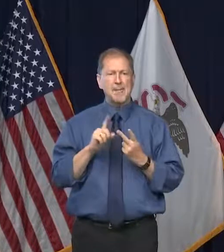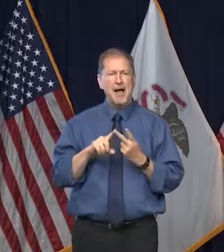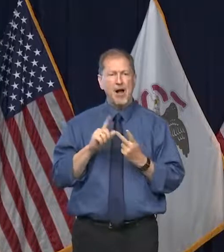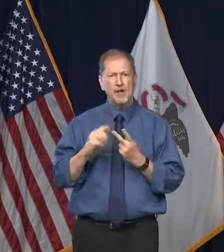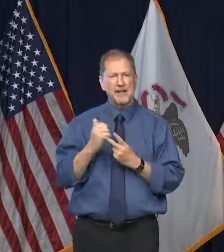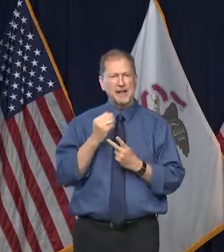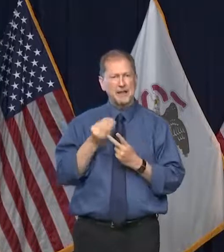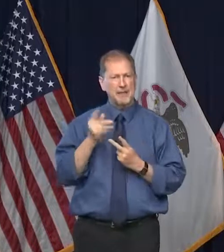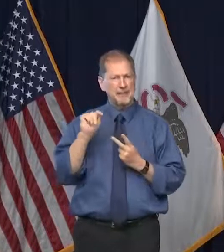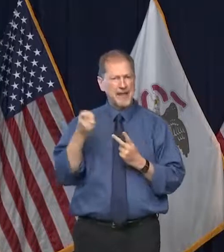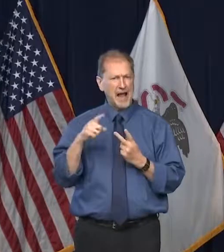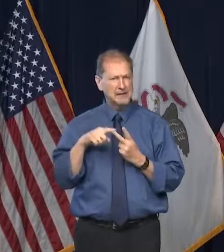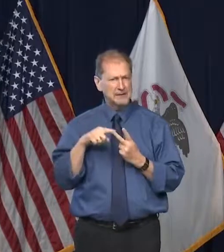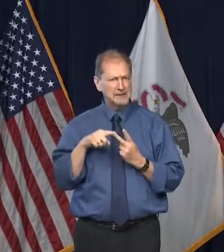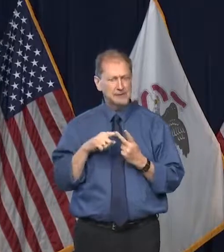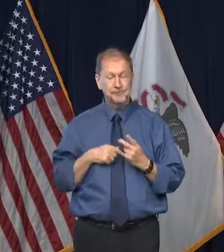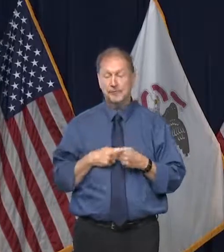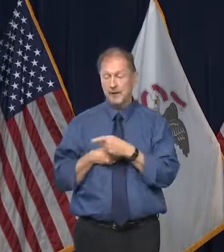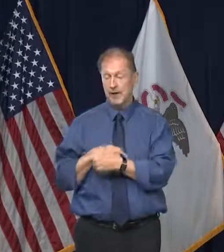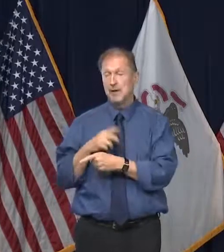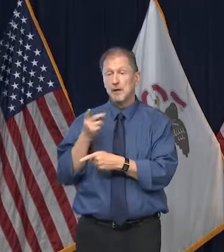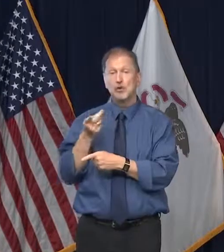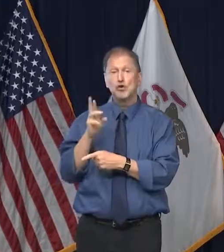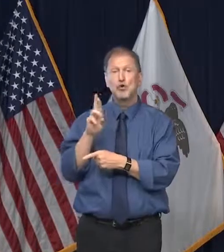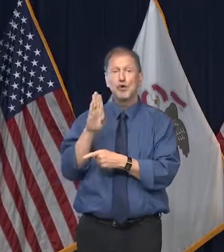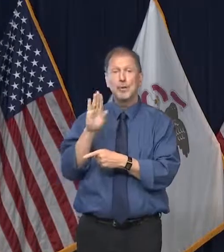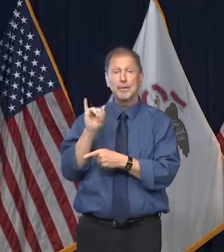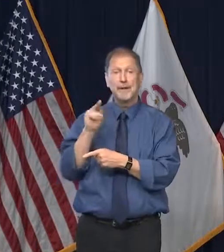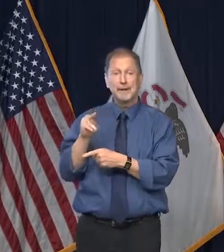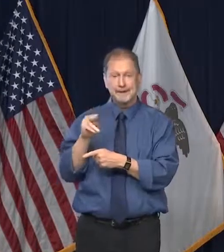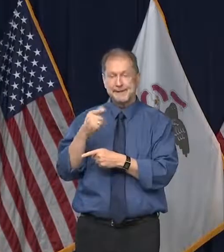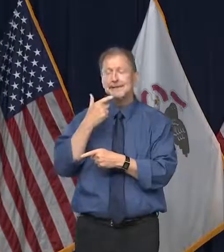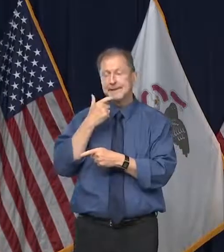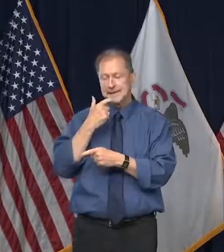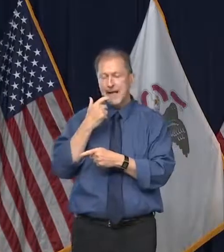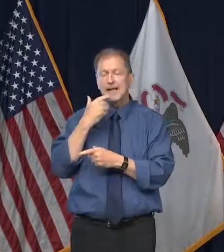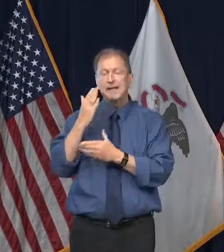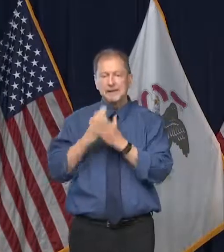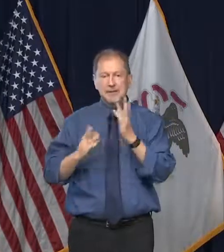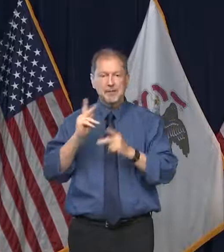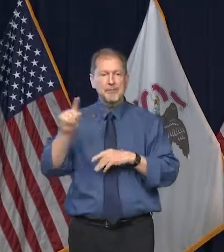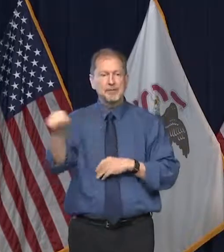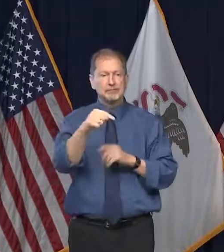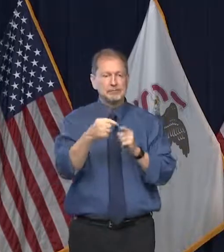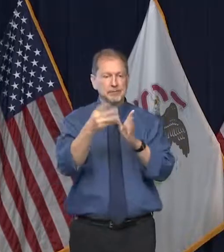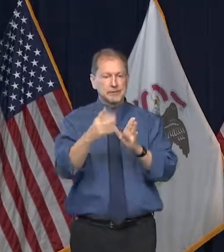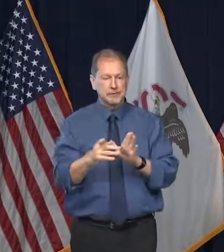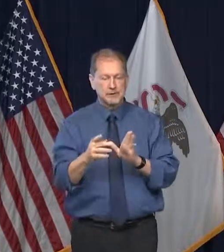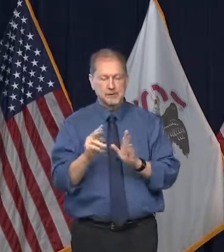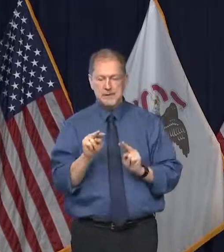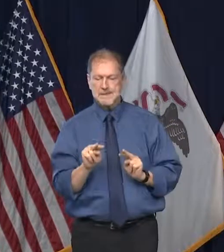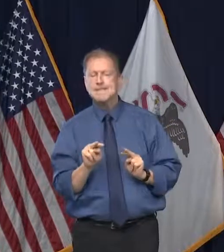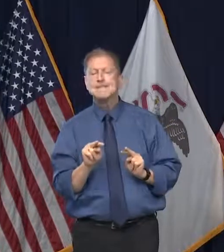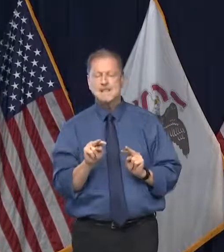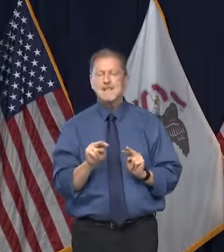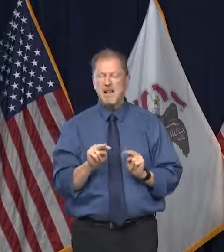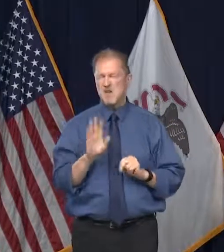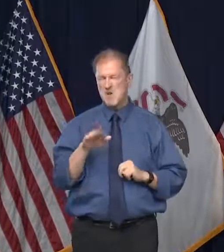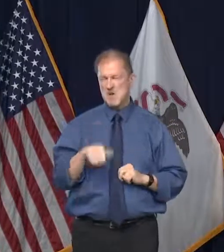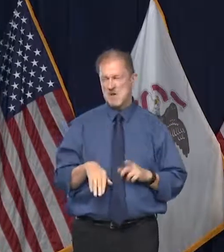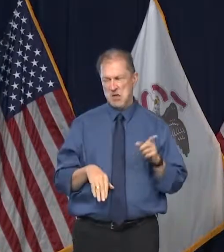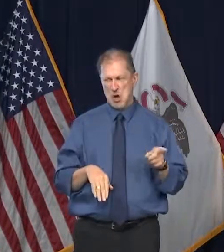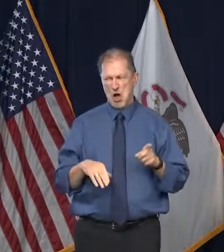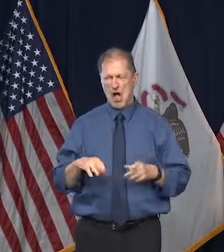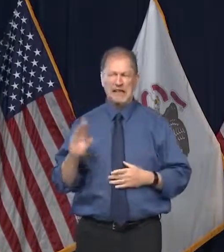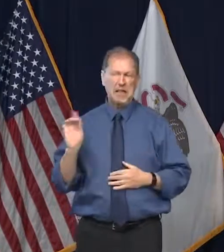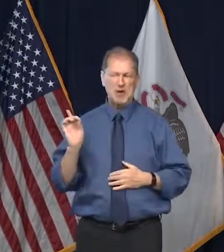Look, I agree with Senator Durbin that, opponents were able to tap into voters' concerns about